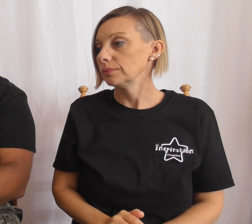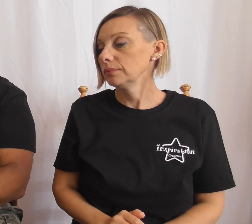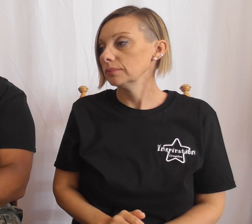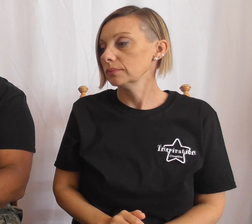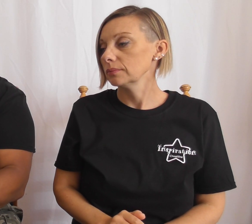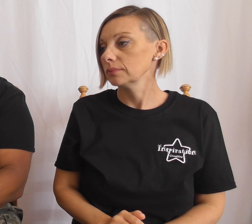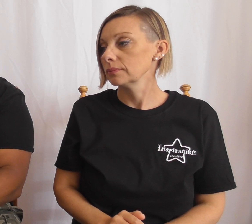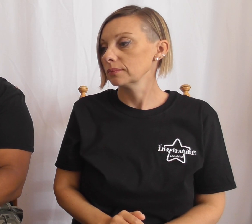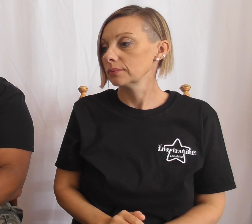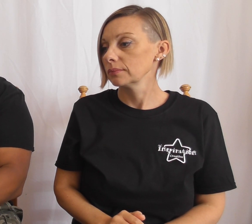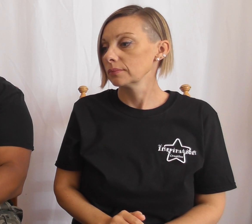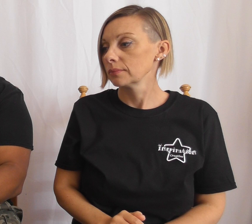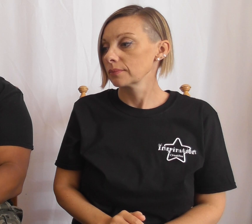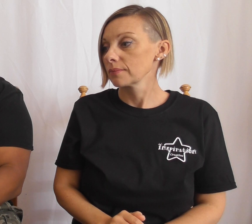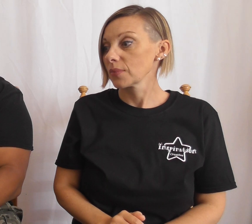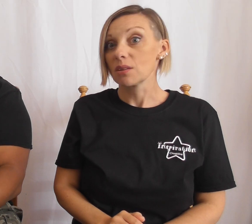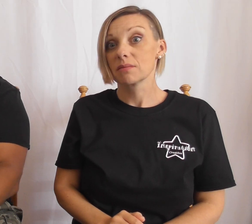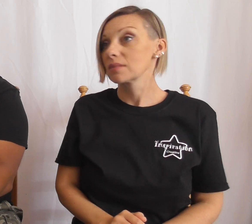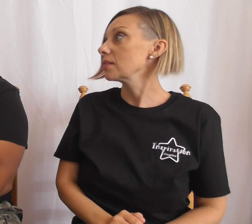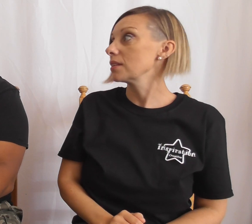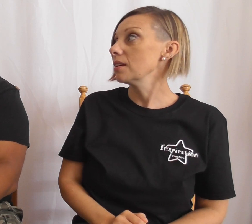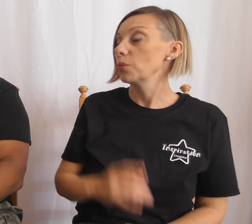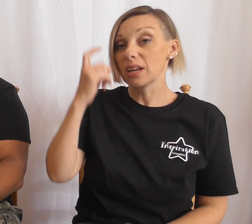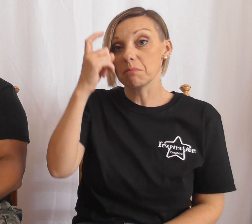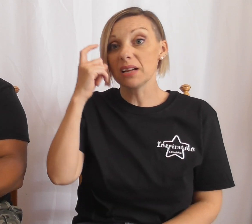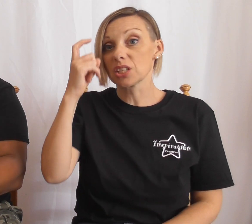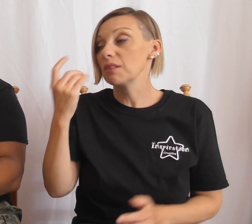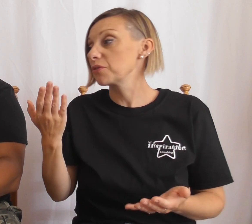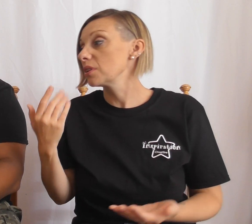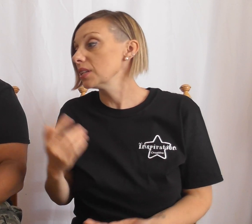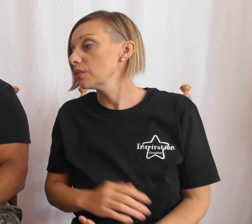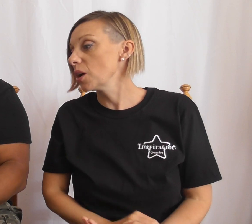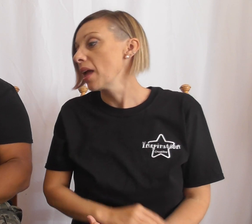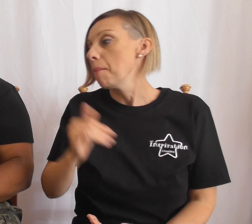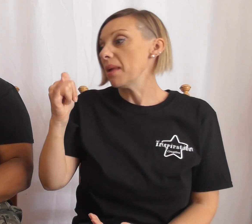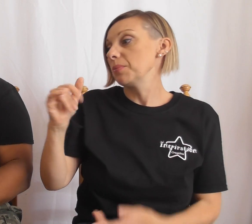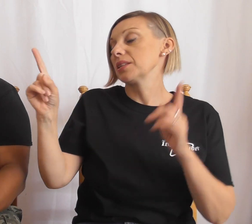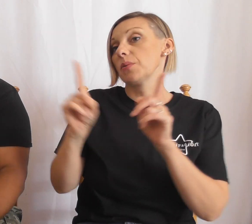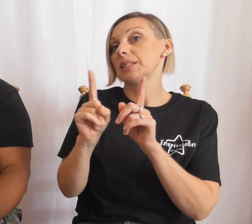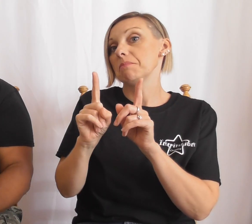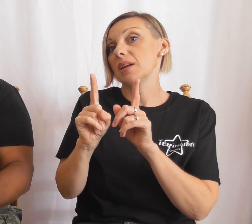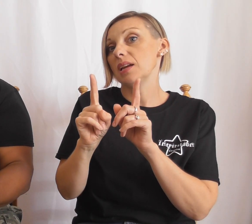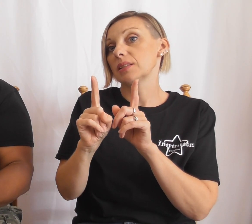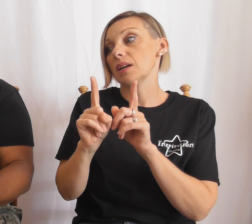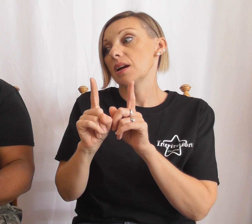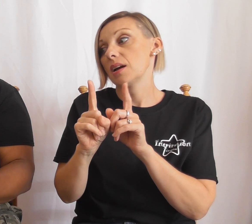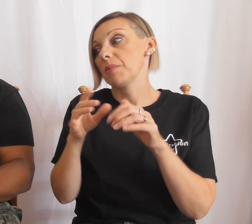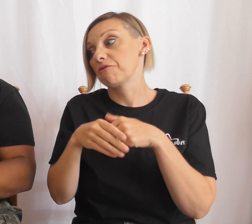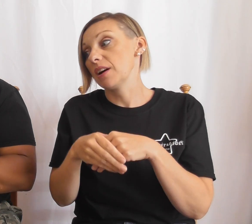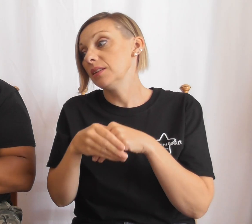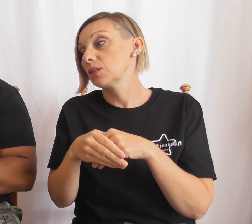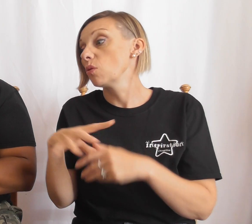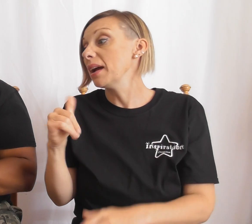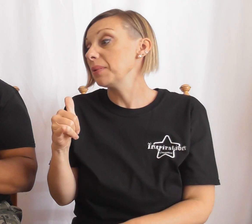let's see. Oh, that's it. He was just going out. Yeah, we can That imagine is the that end. for ourselves. Come on. Maybe he's going to meet